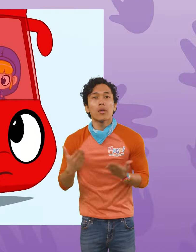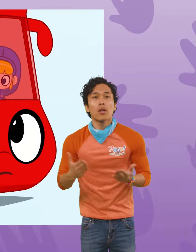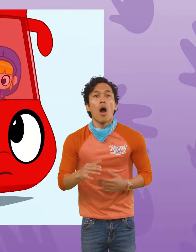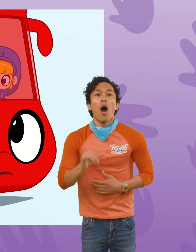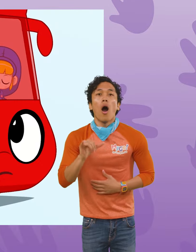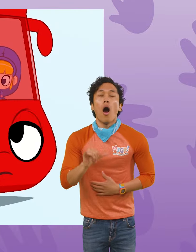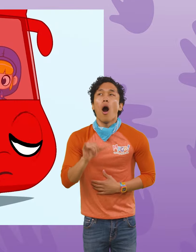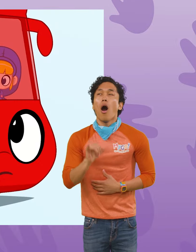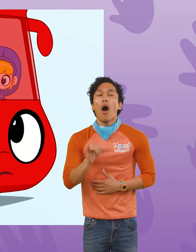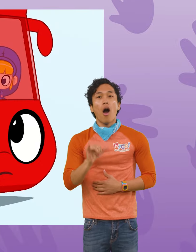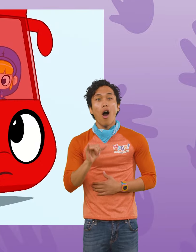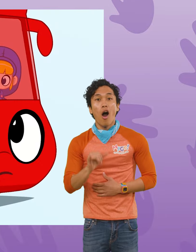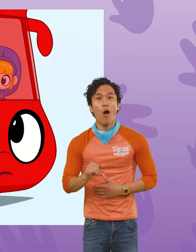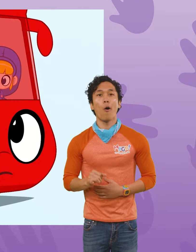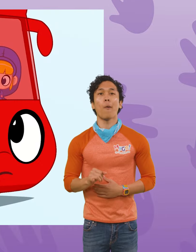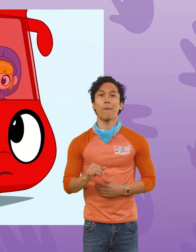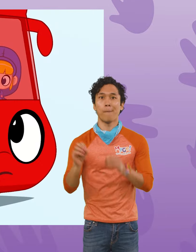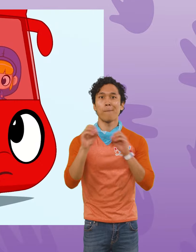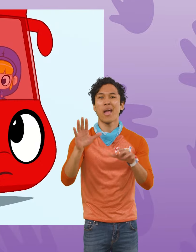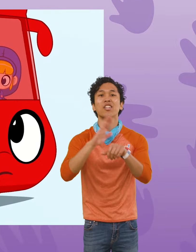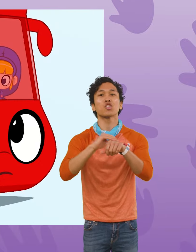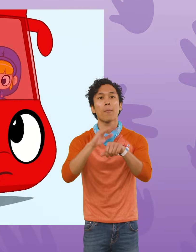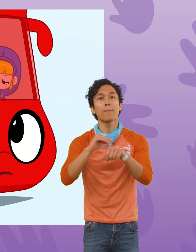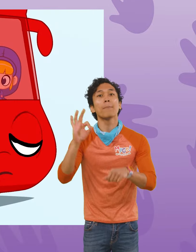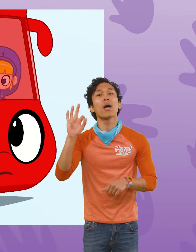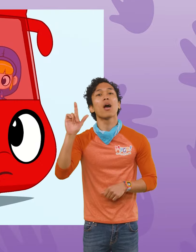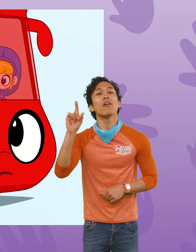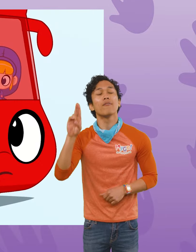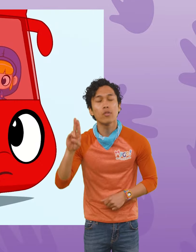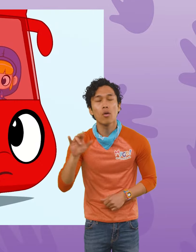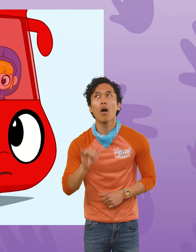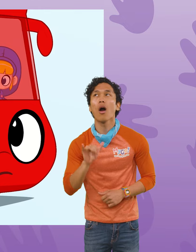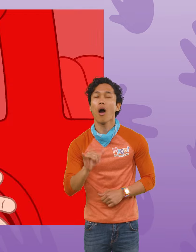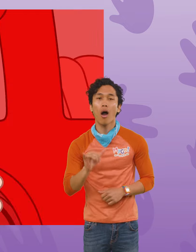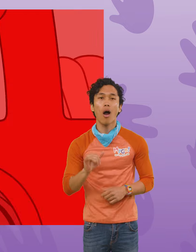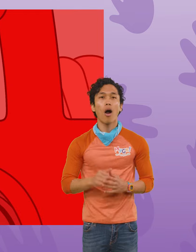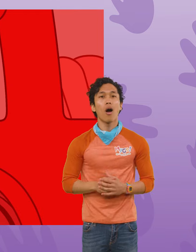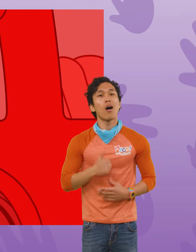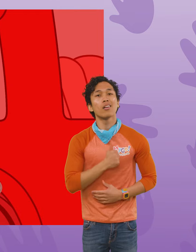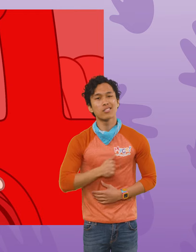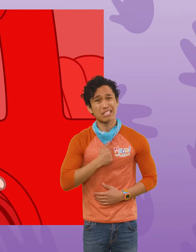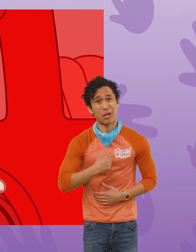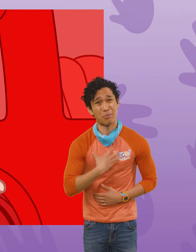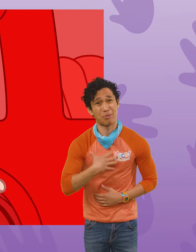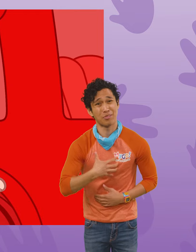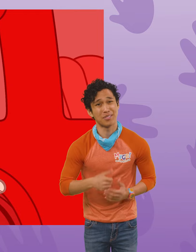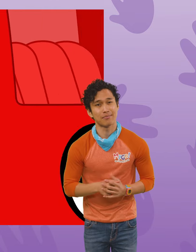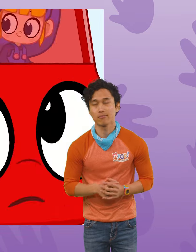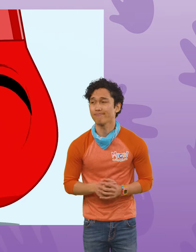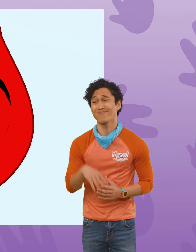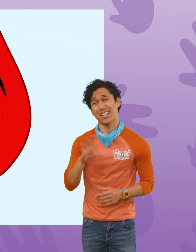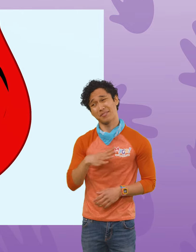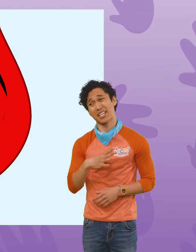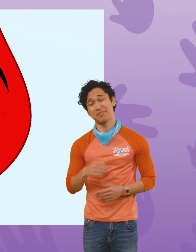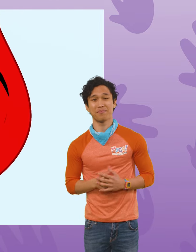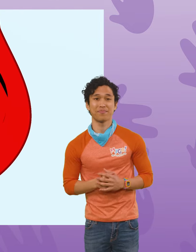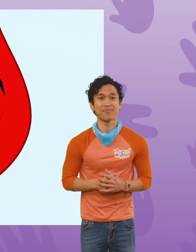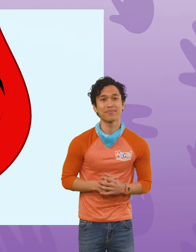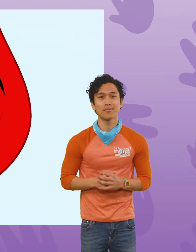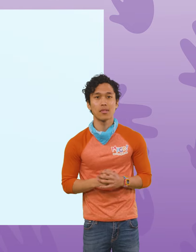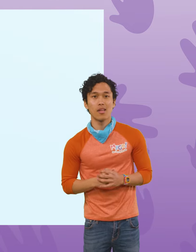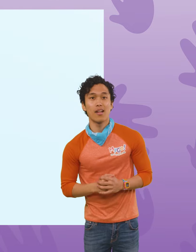Ah, that must be because of the magic pet flu. I'm sorry, Morphle. It's